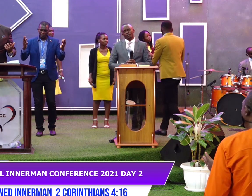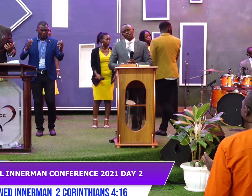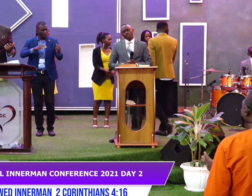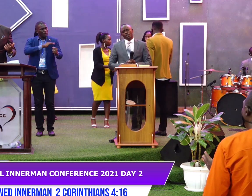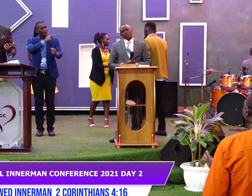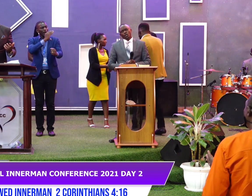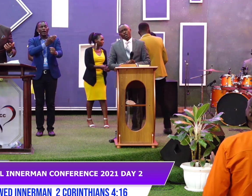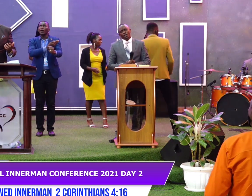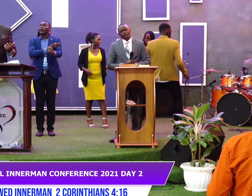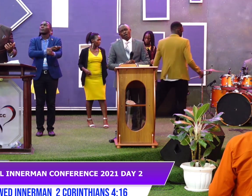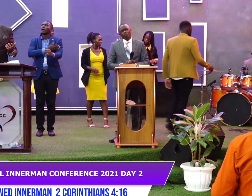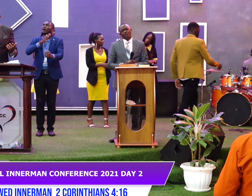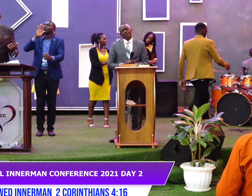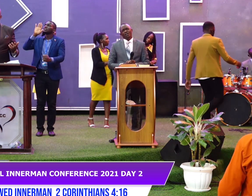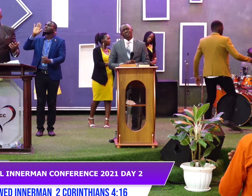Christo